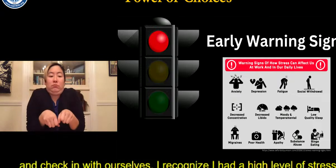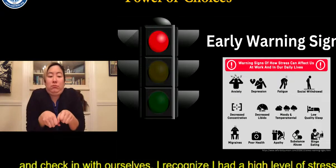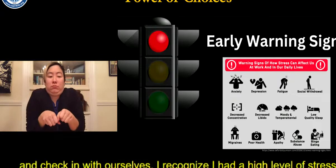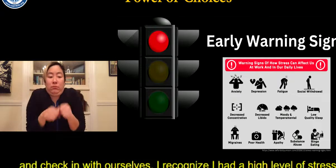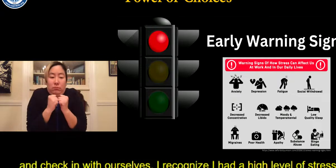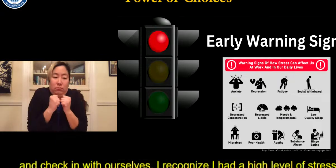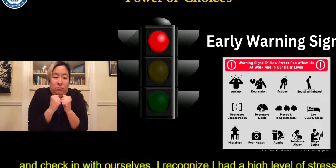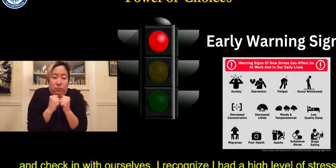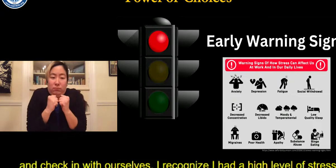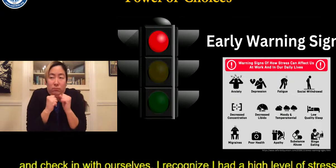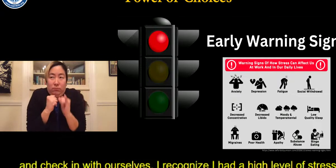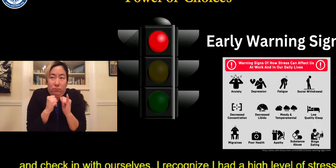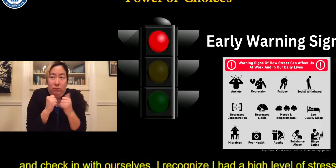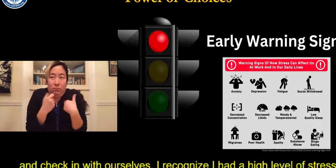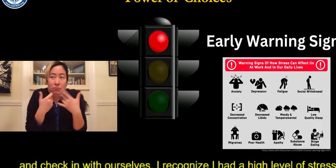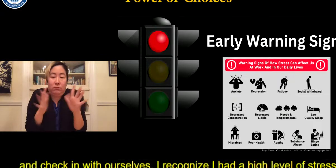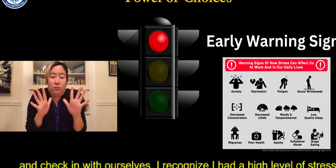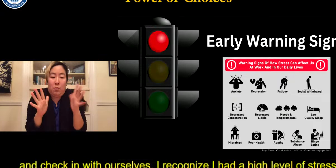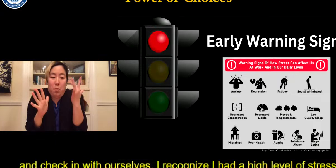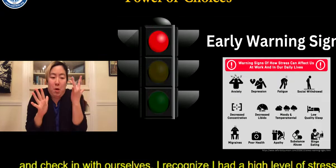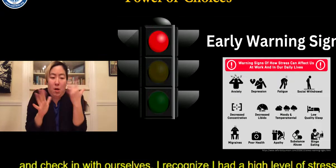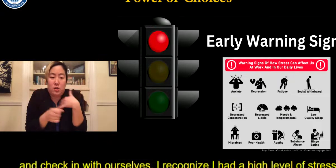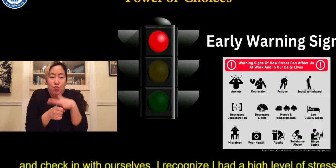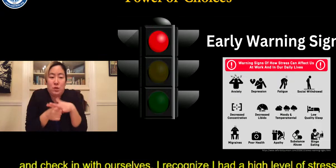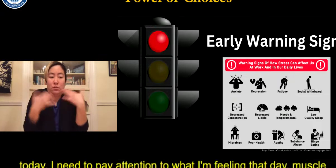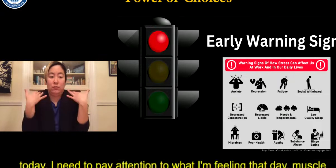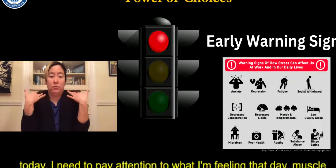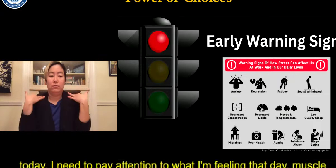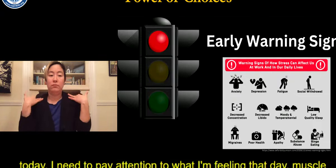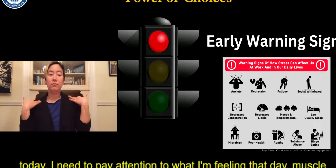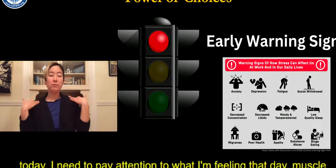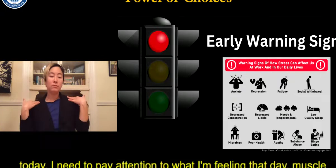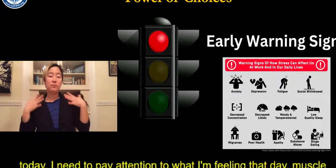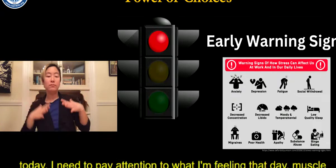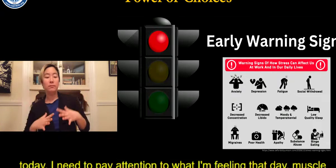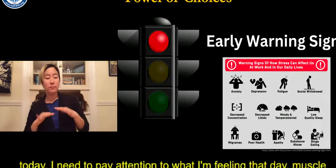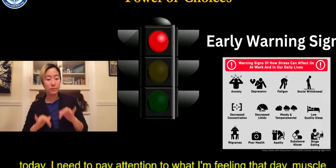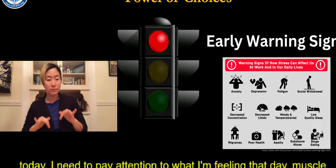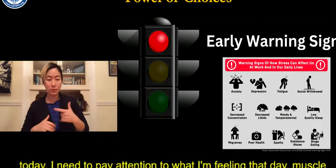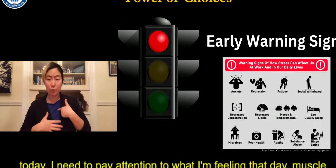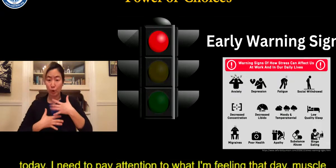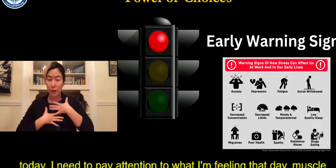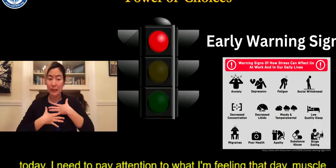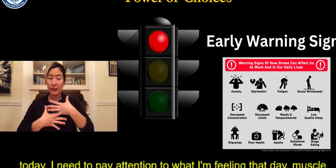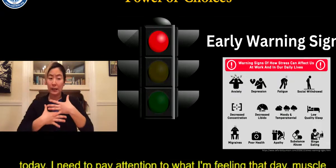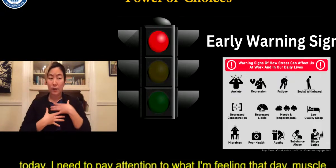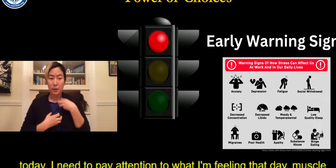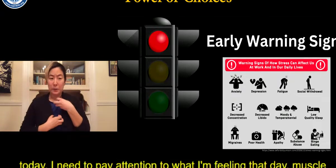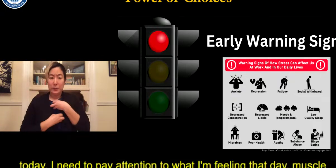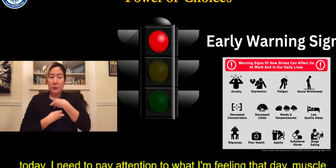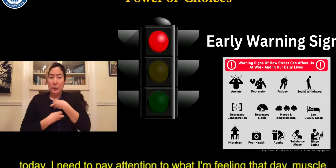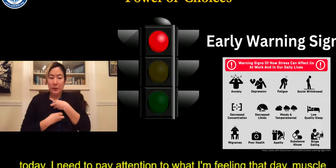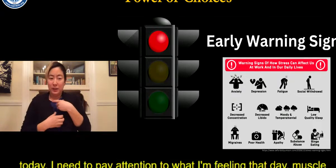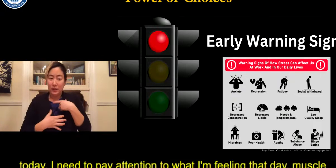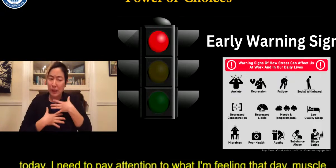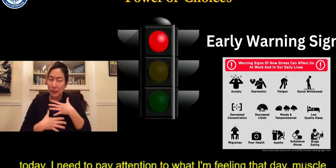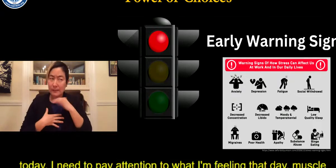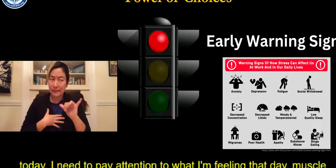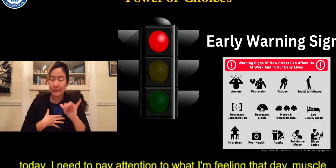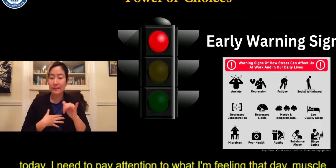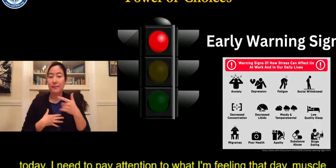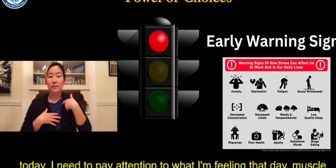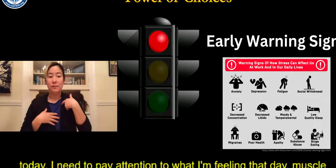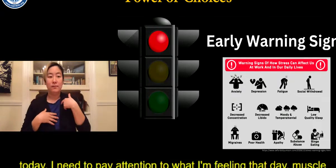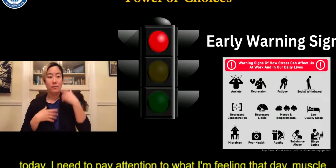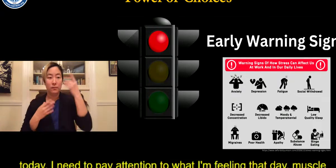the early warning signs. Realizing that I'm all tensed up in a little ball, helping me understand that my body